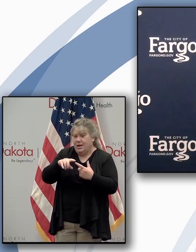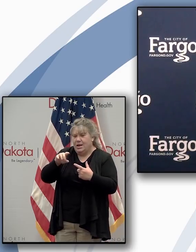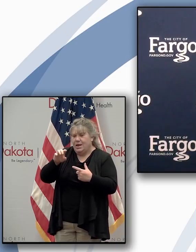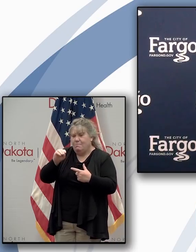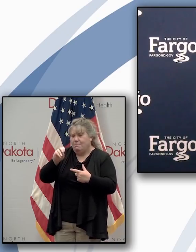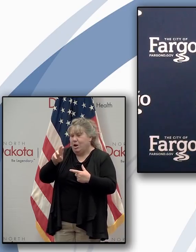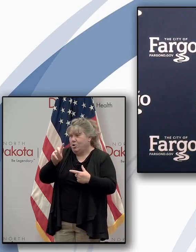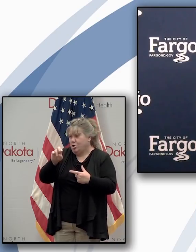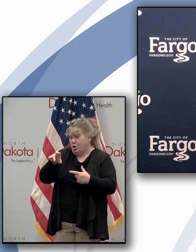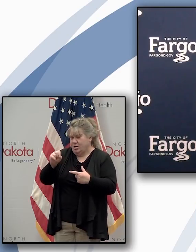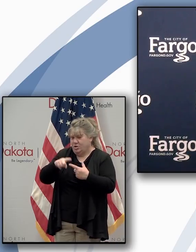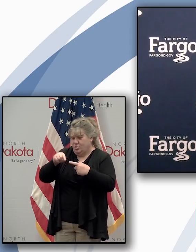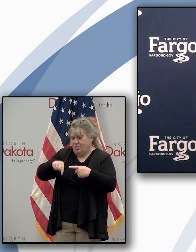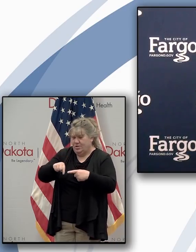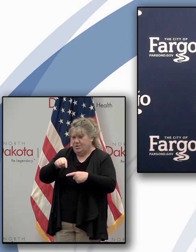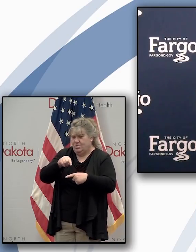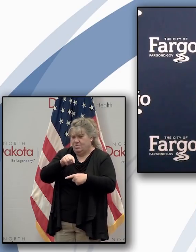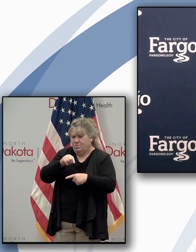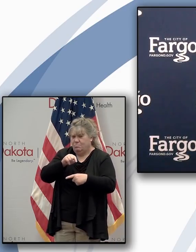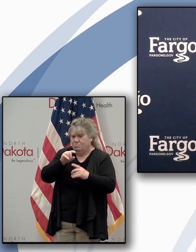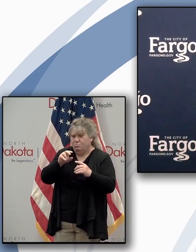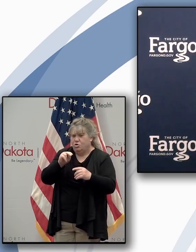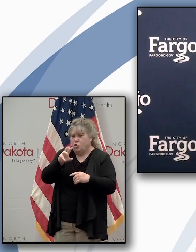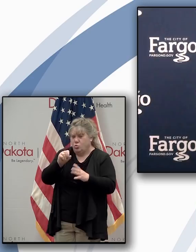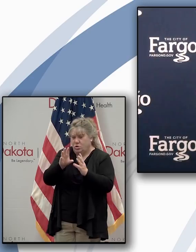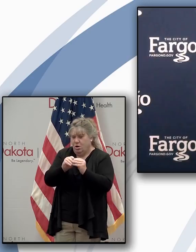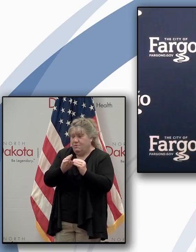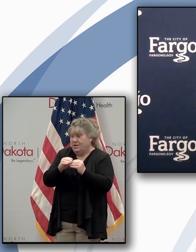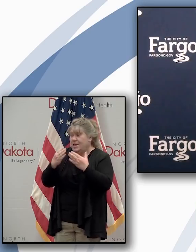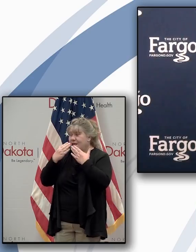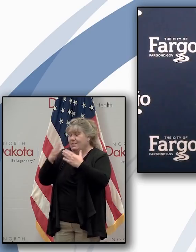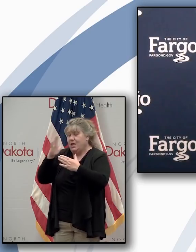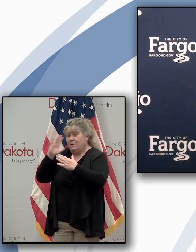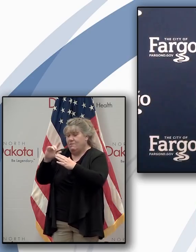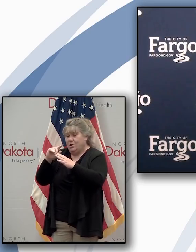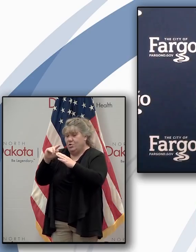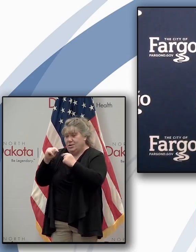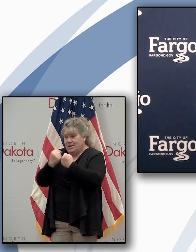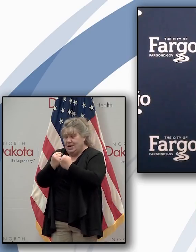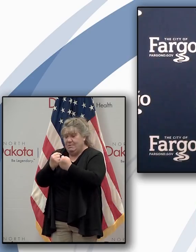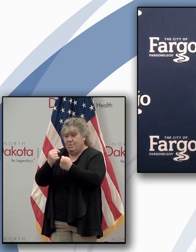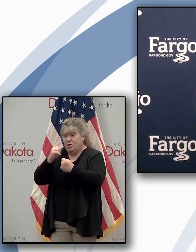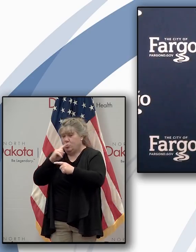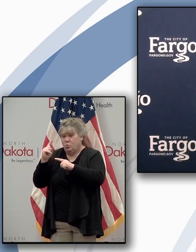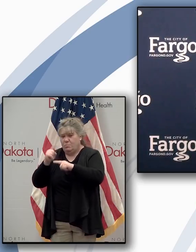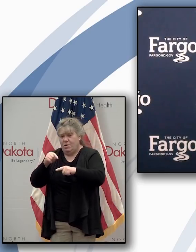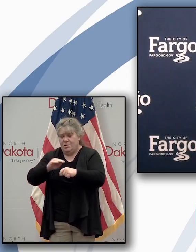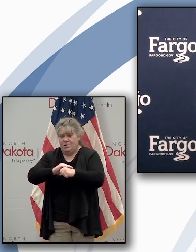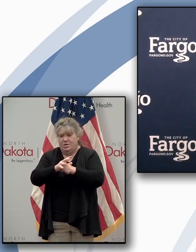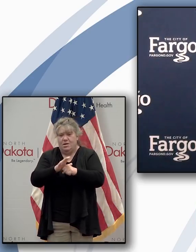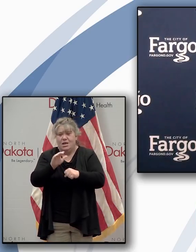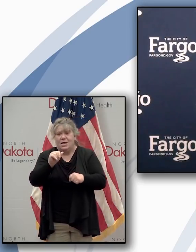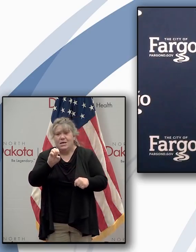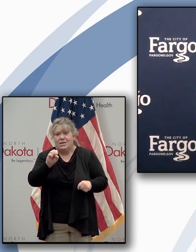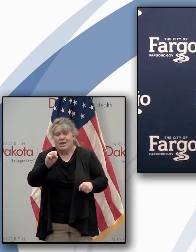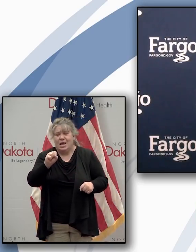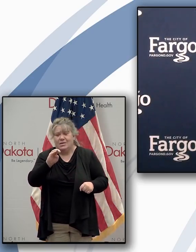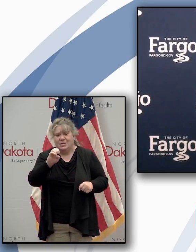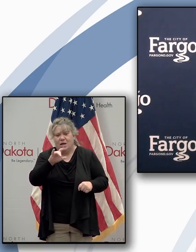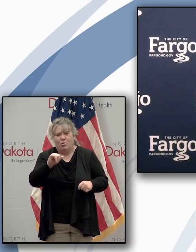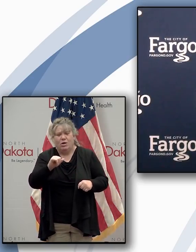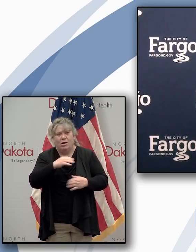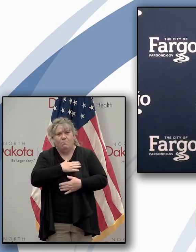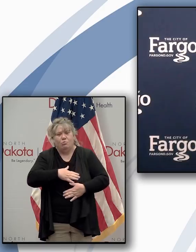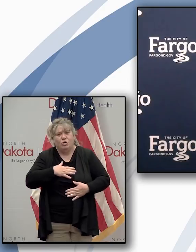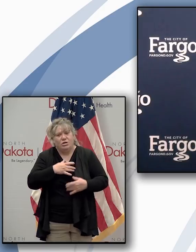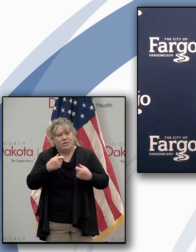conference. Thank you, Governor Burgum, to your team, their leadership, and their response to this pandemic. Cass County appreciates all the efforts to increase testing capacity